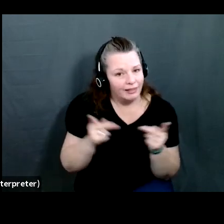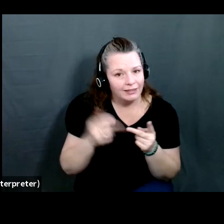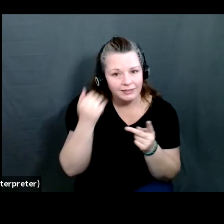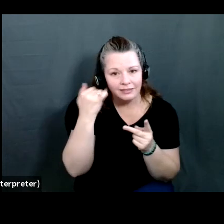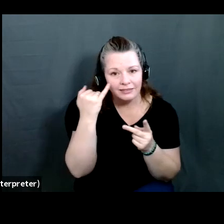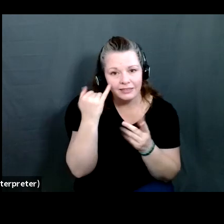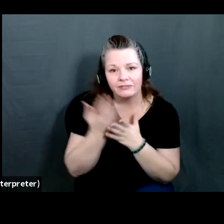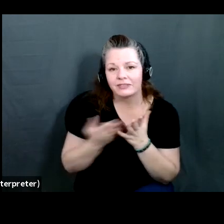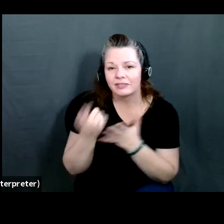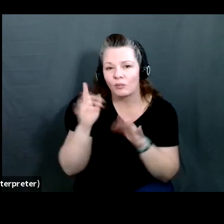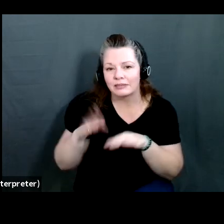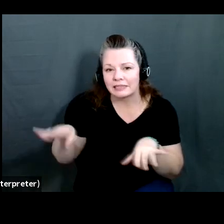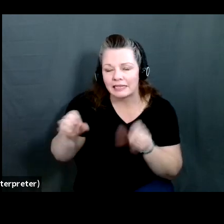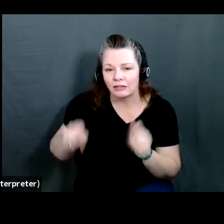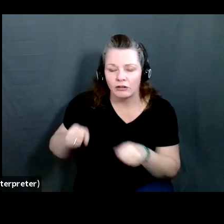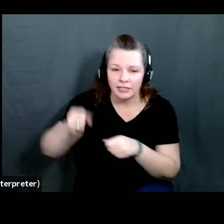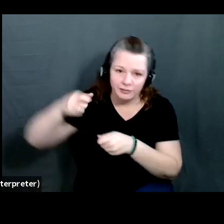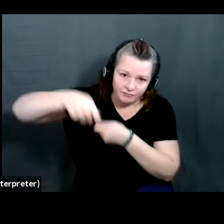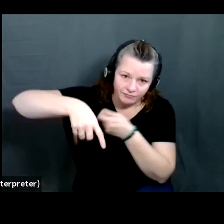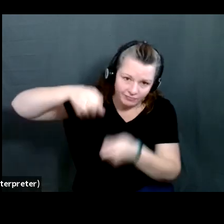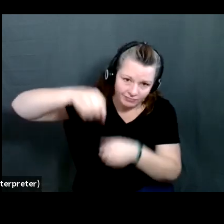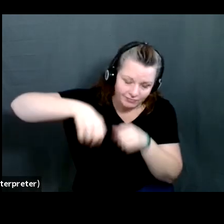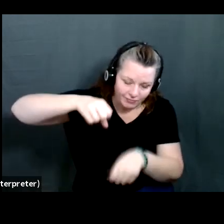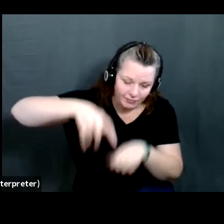someone's kid could lower a piece of mackerel down to